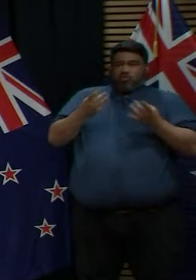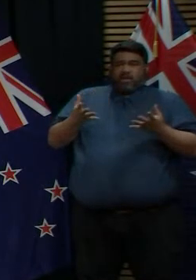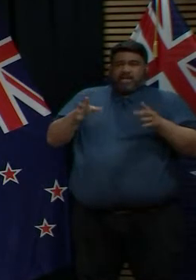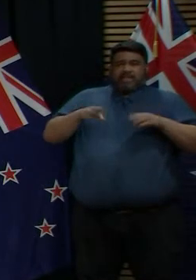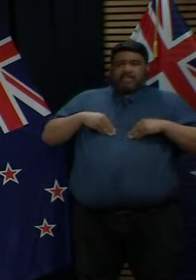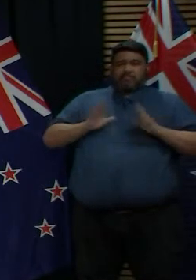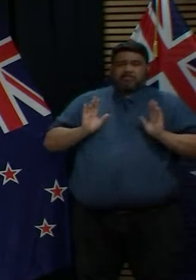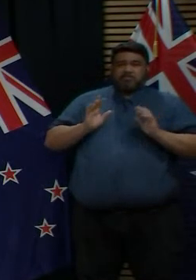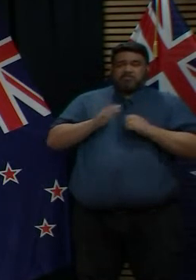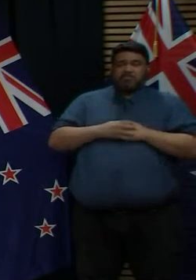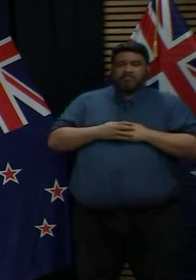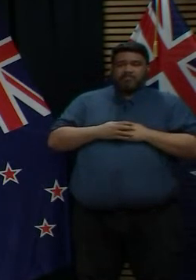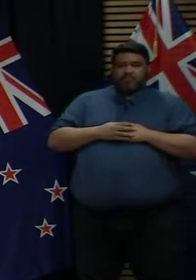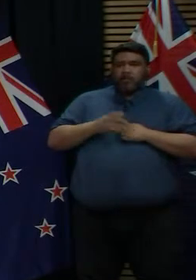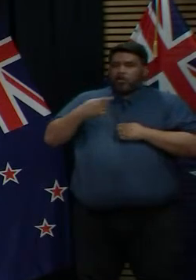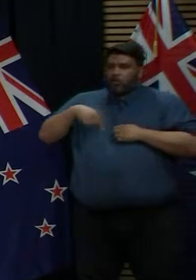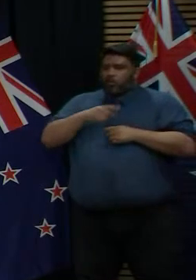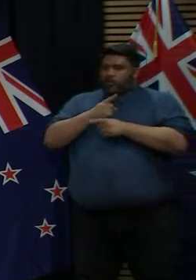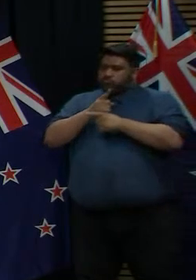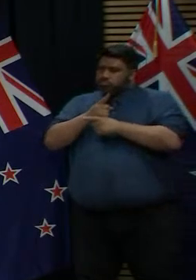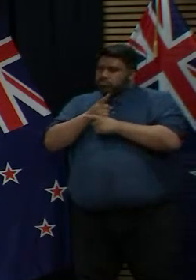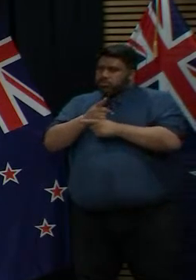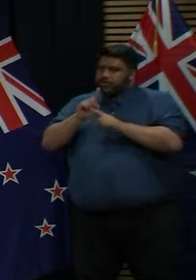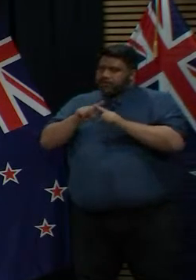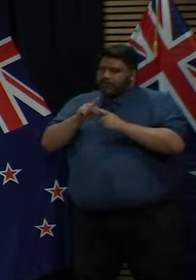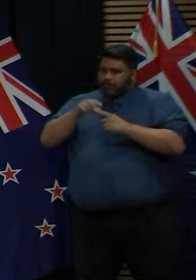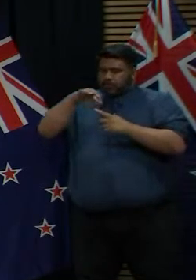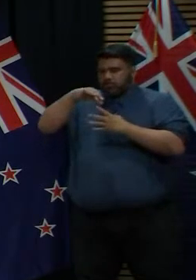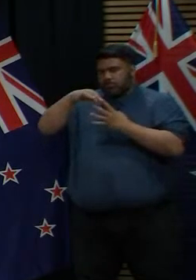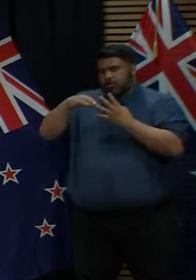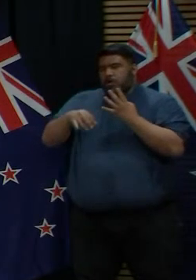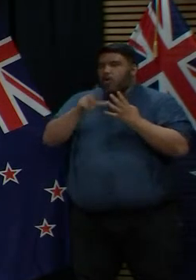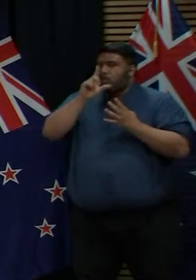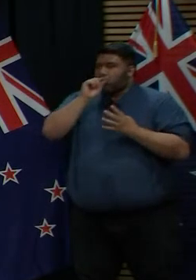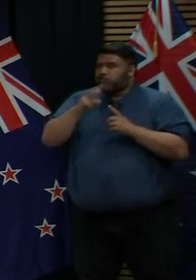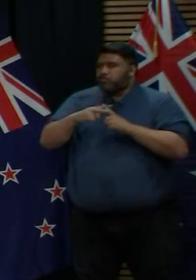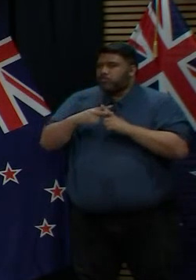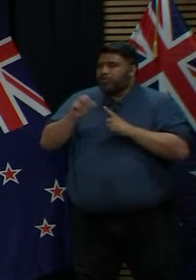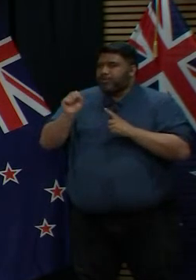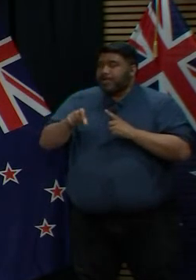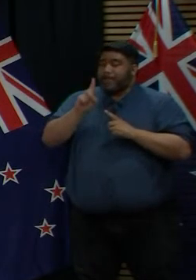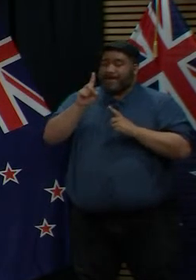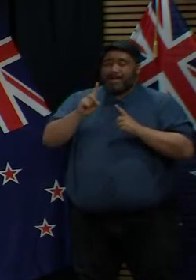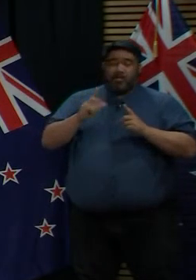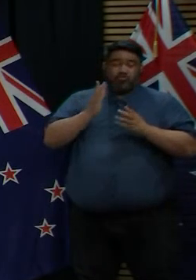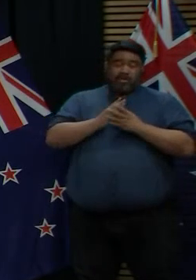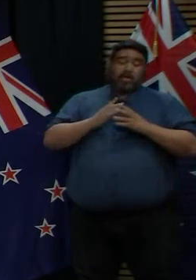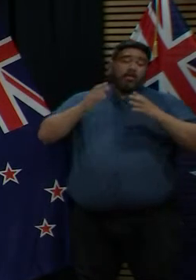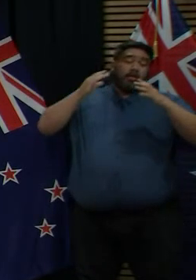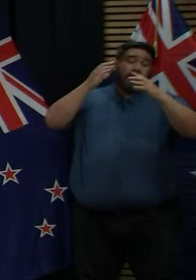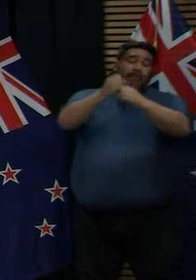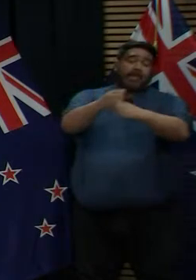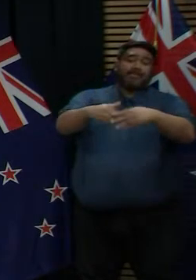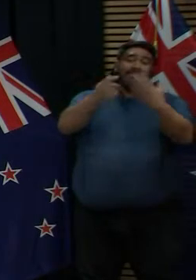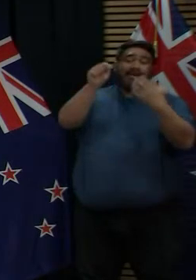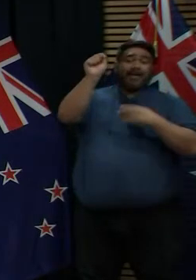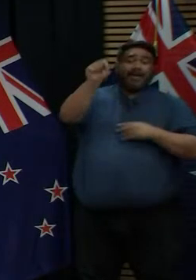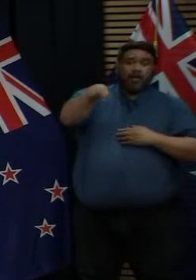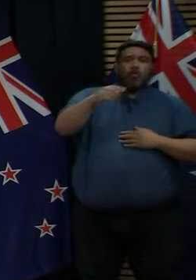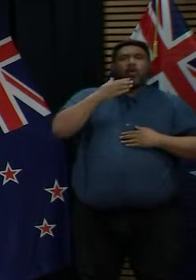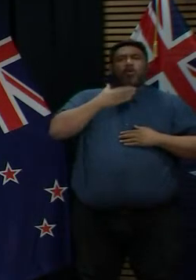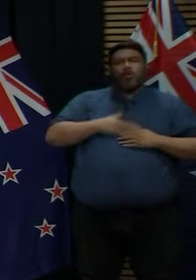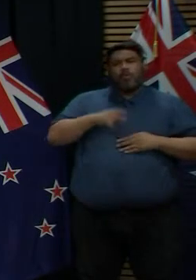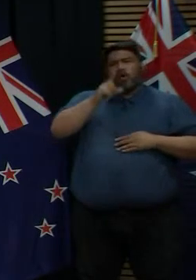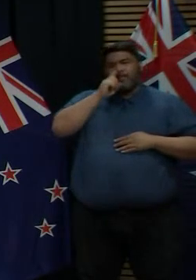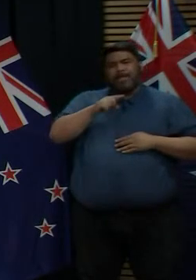protection. So we are discussing all of those kinds of tools. Ultimately, we want people to take up a vaccine because they've